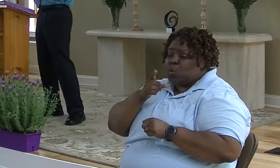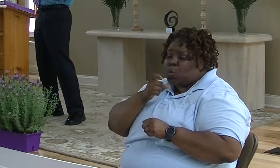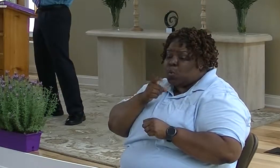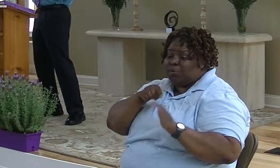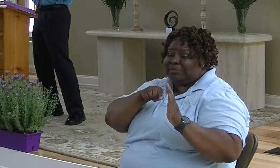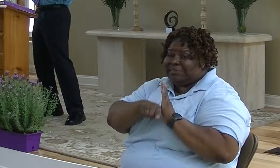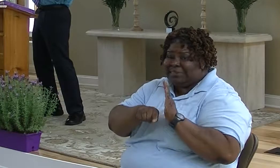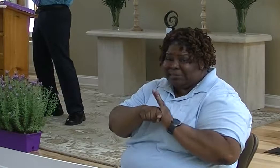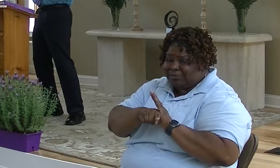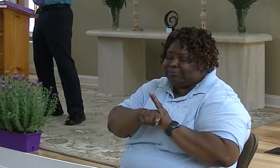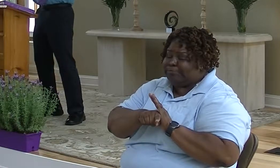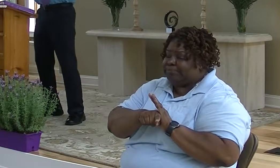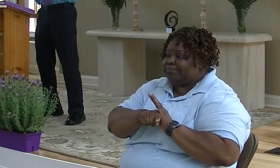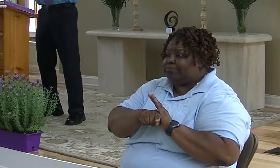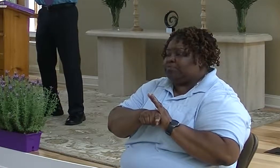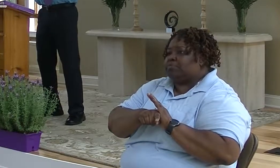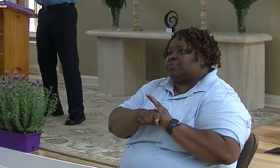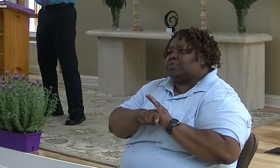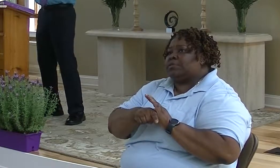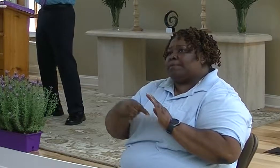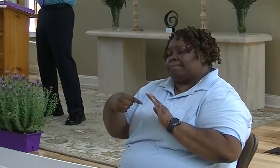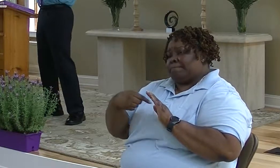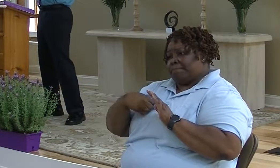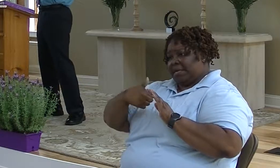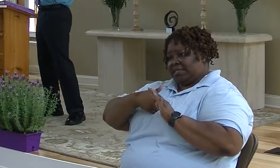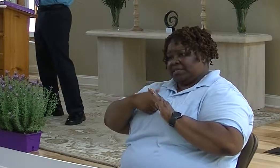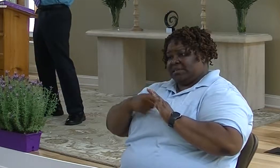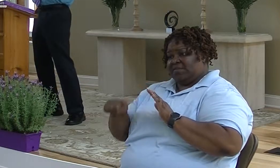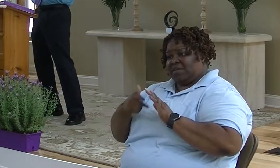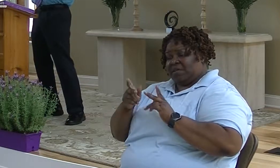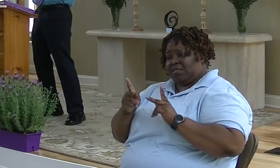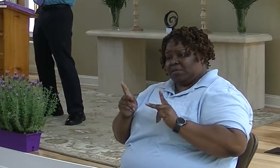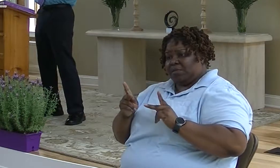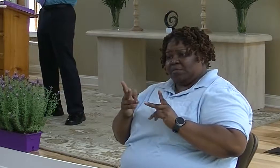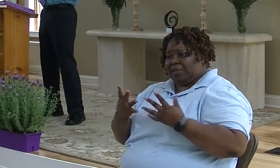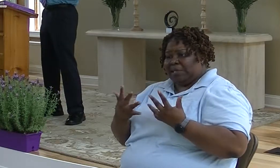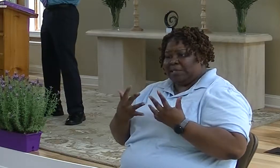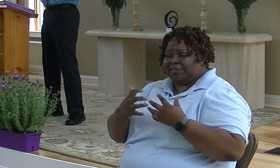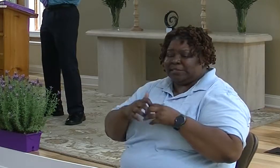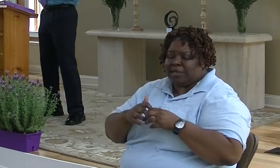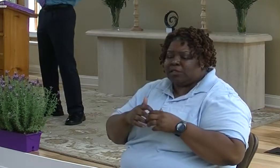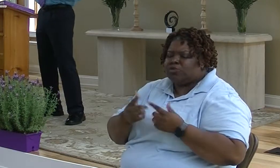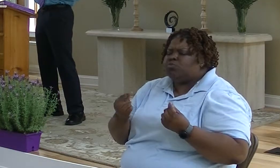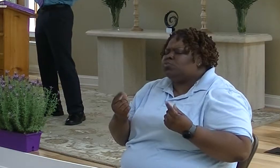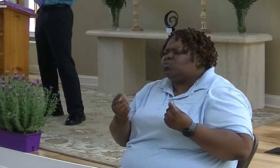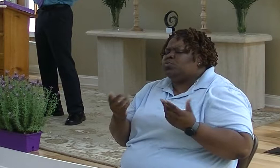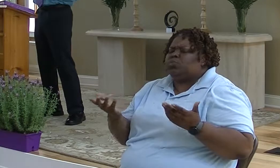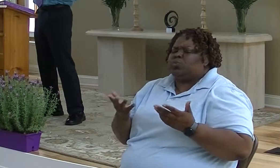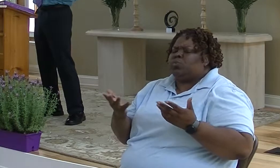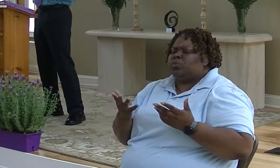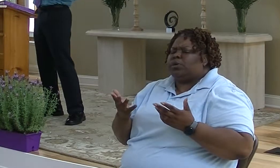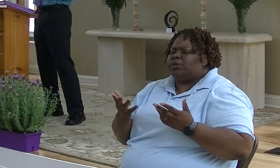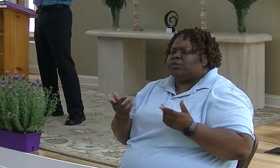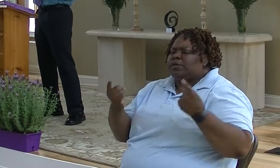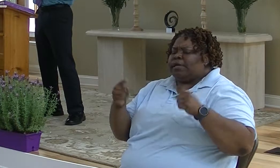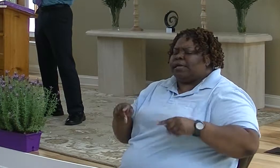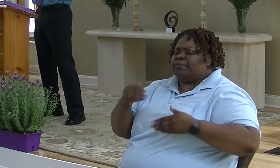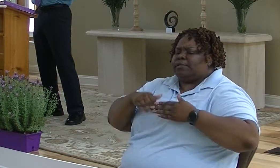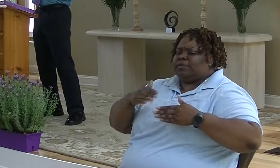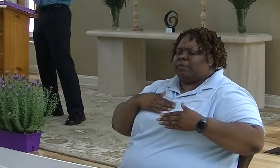And I and a couple other people got together and were like, look, what is mine to do? What is mine to do? And what came to me